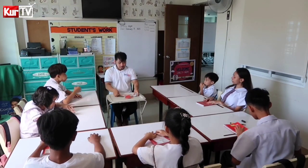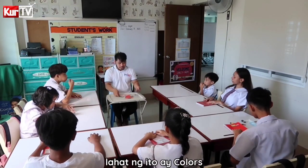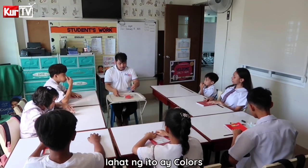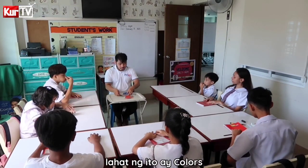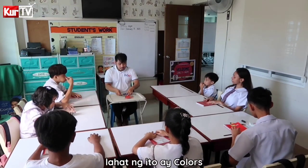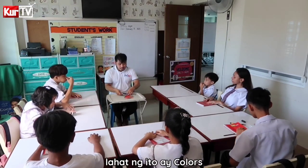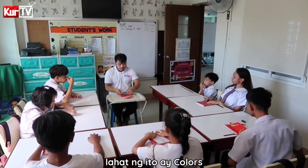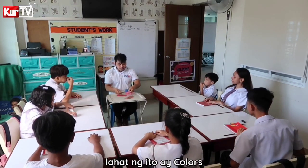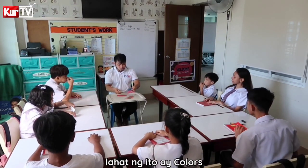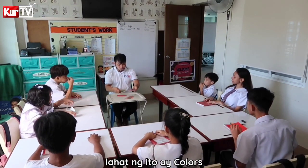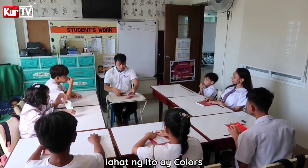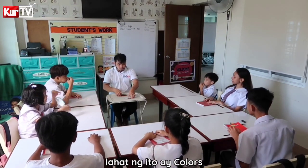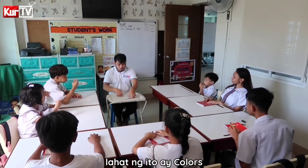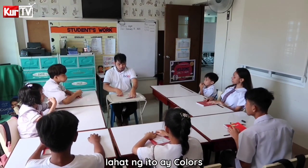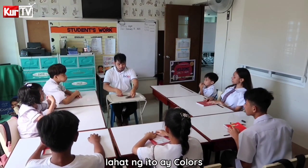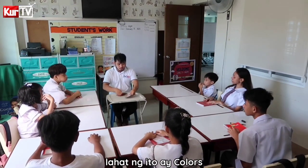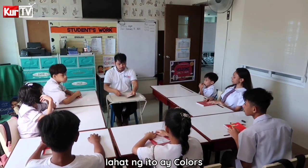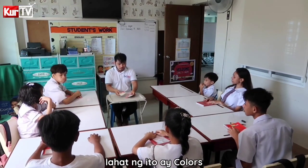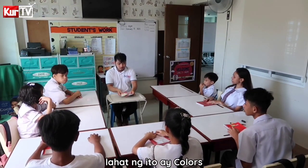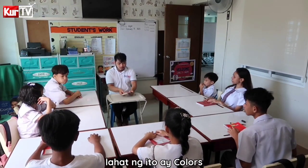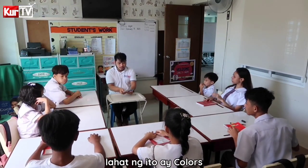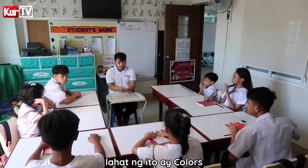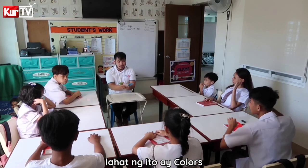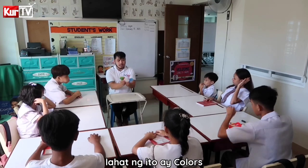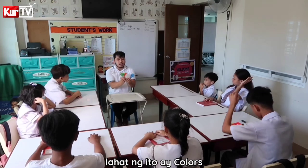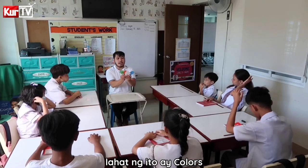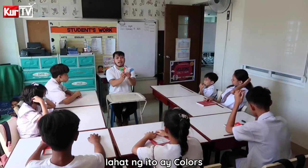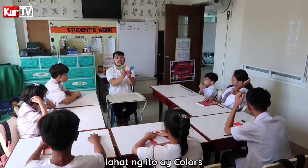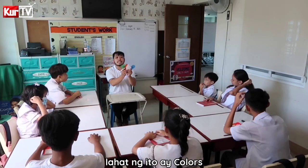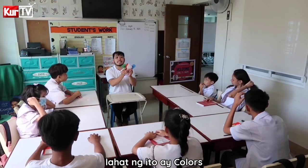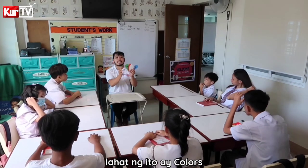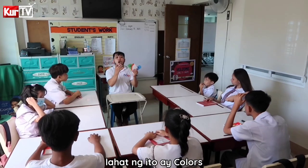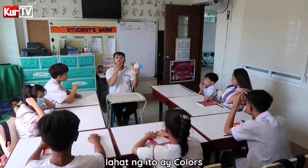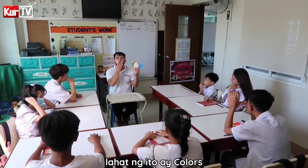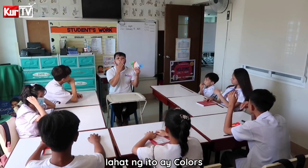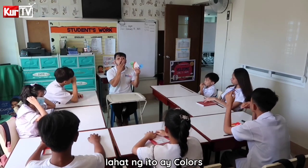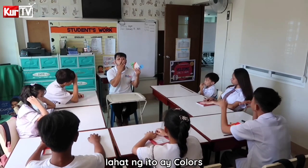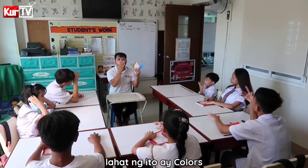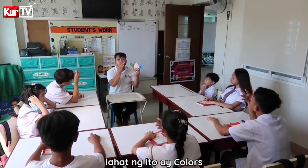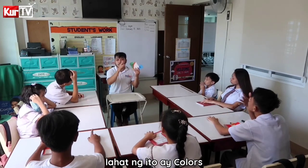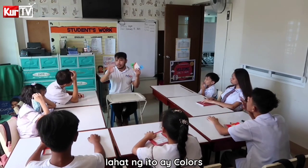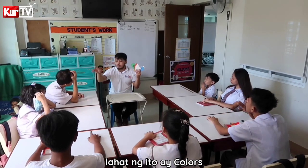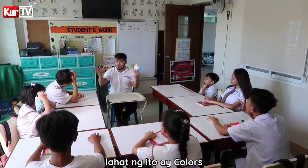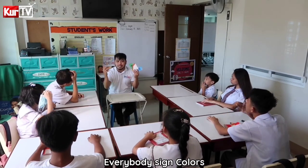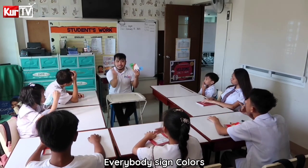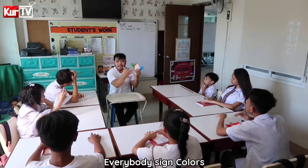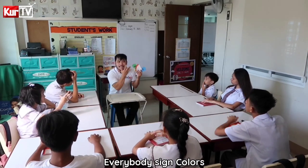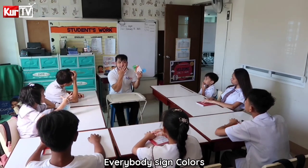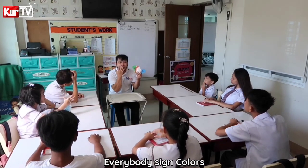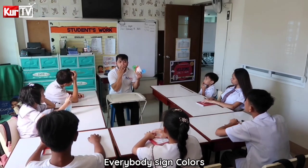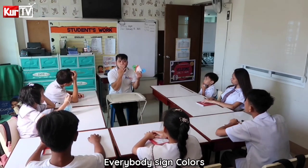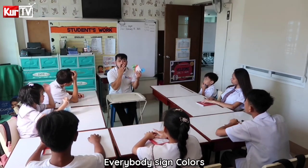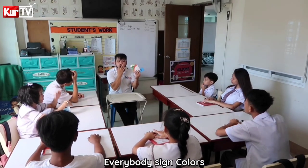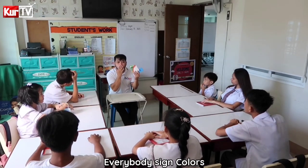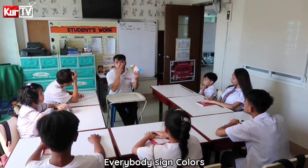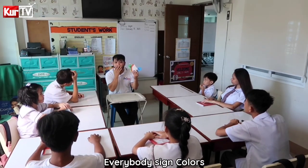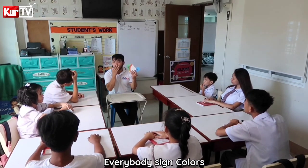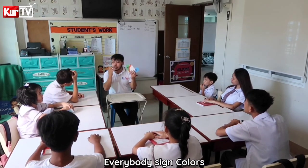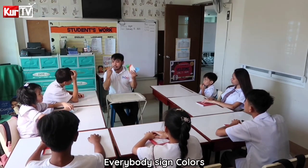Lahat ng ito Ay Colors So everybody sign Colors